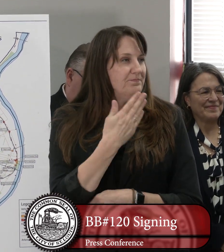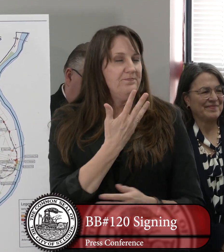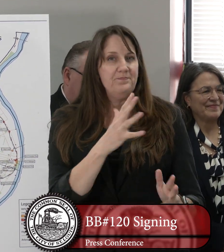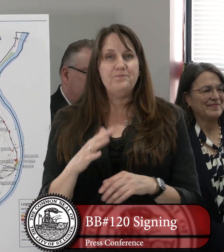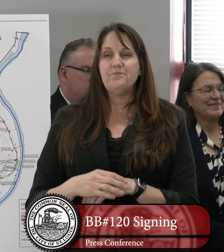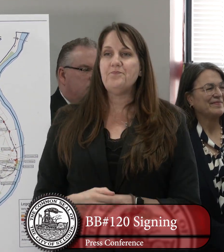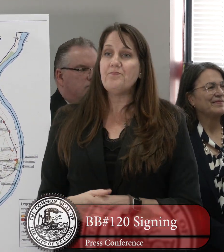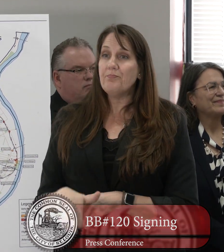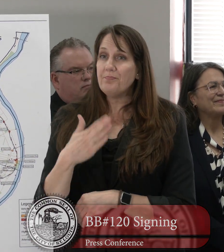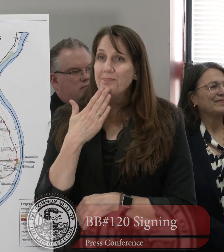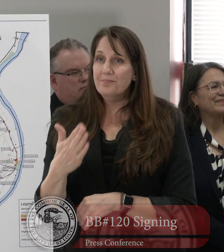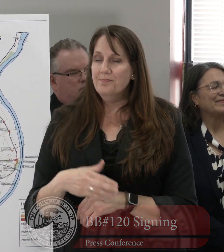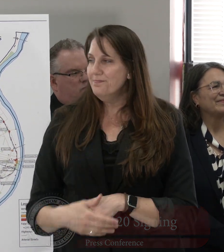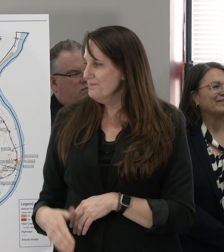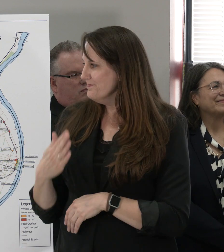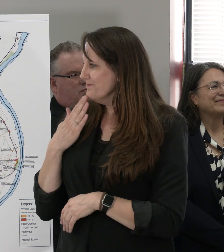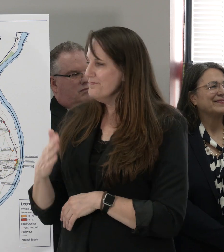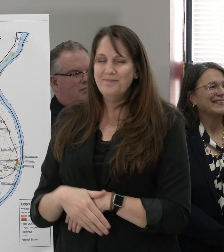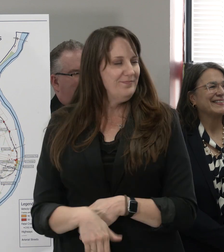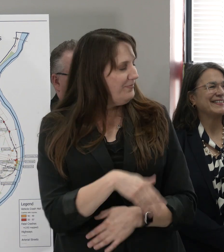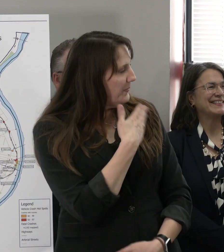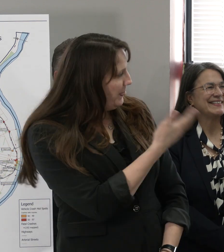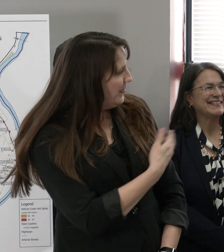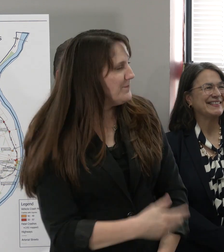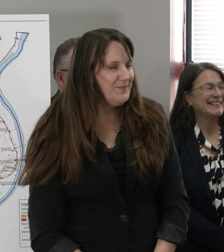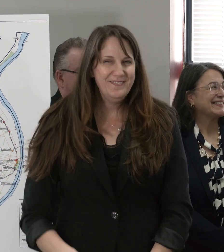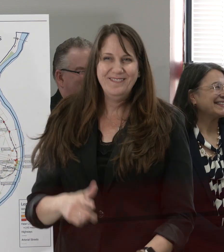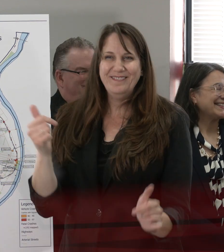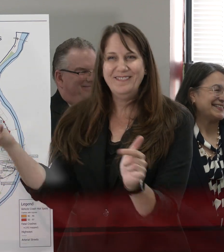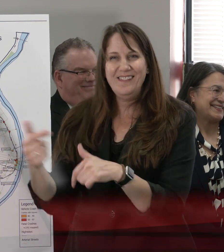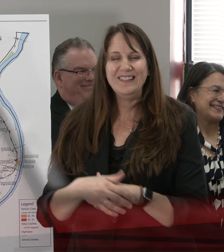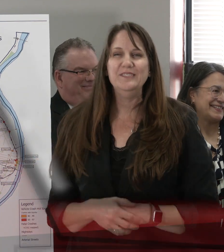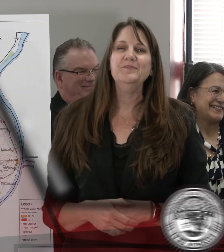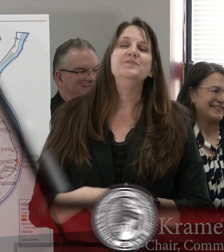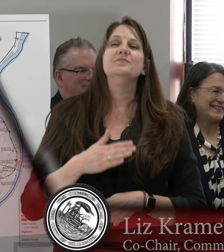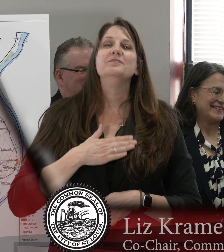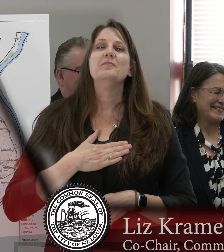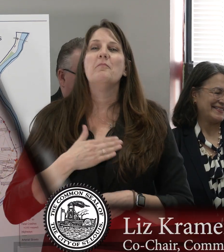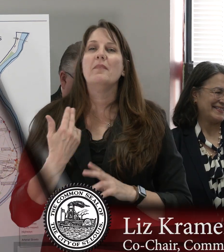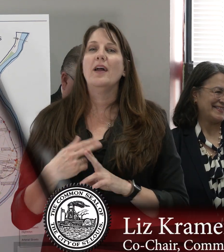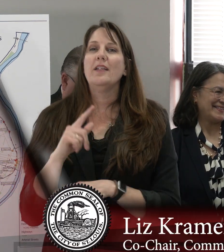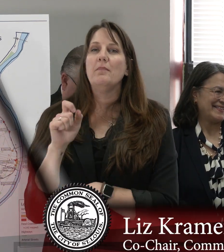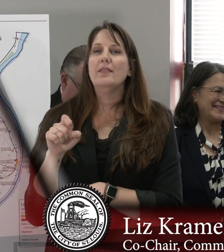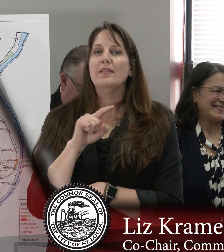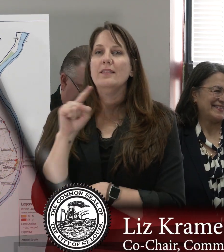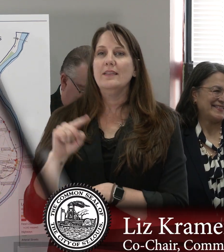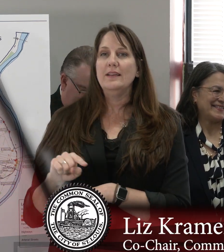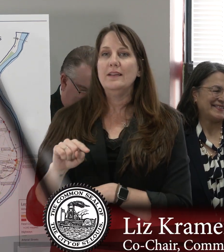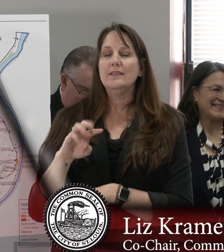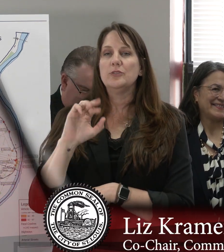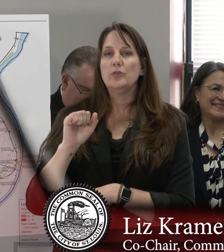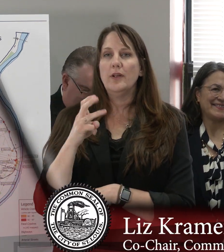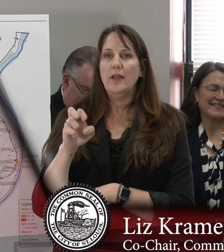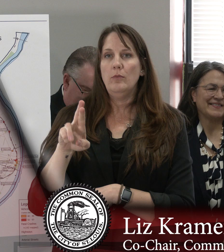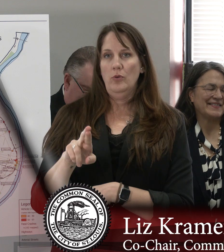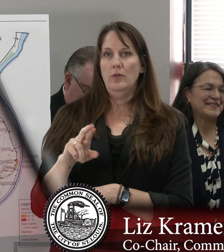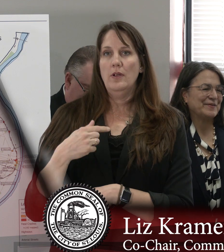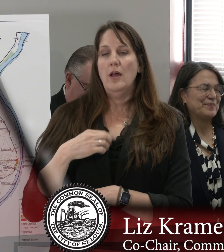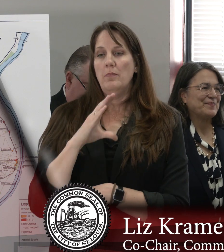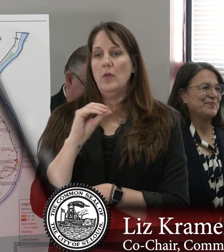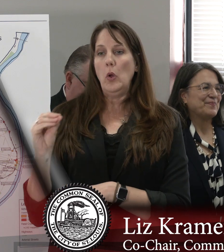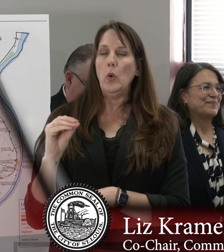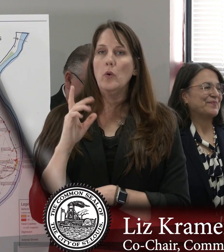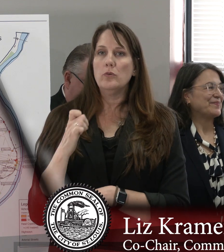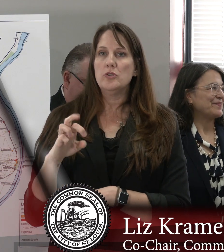Good morning. Good morning. Thank you. My name's Liz Kramer. I'm the co-chair of the Community Mobility Committee.